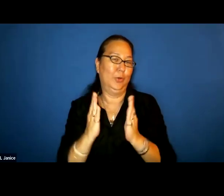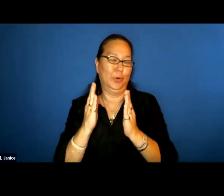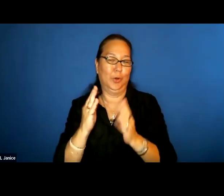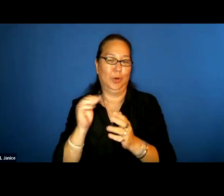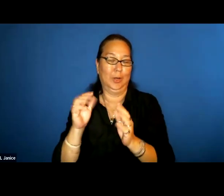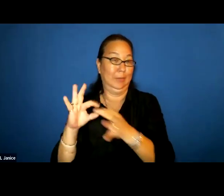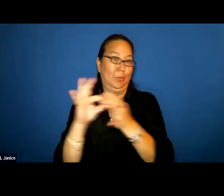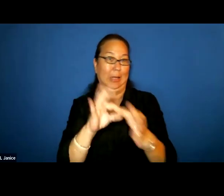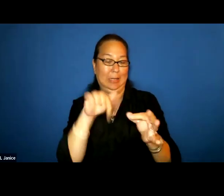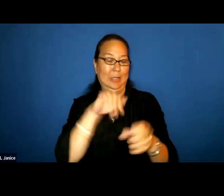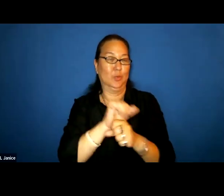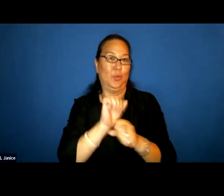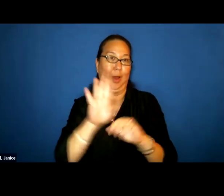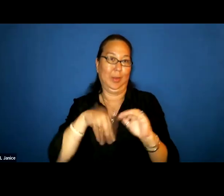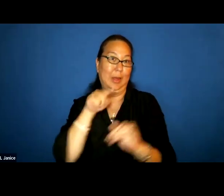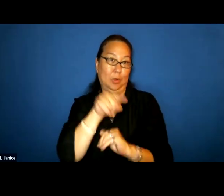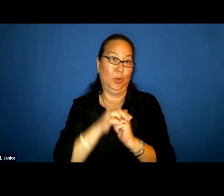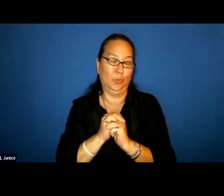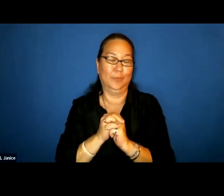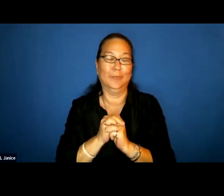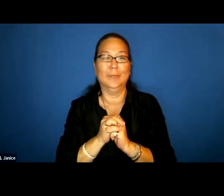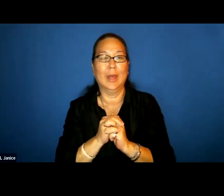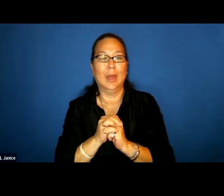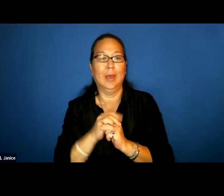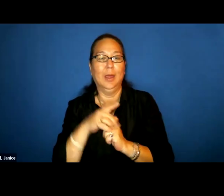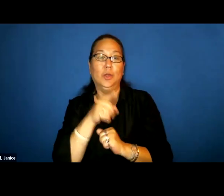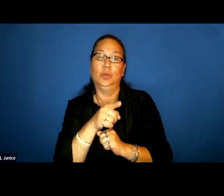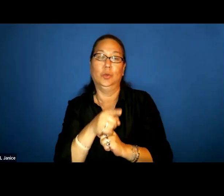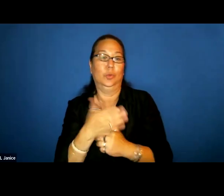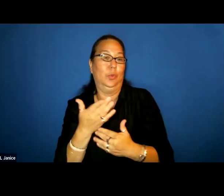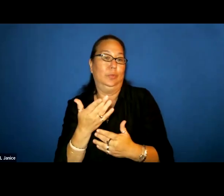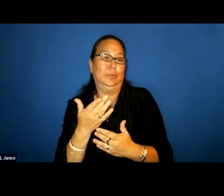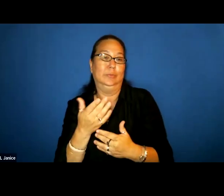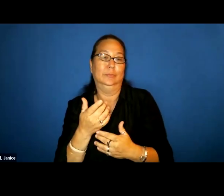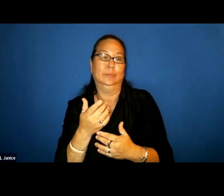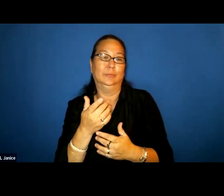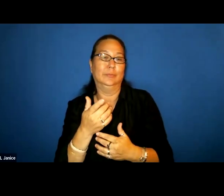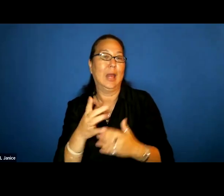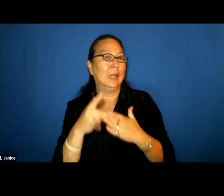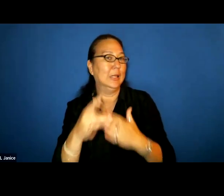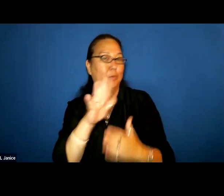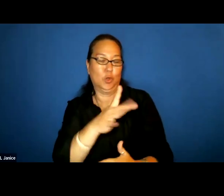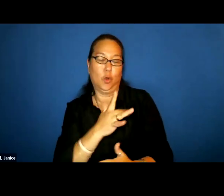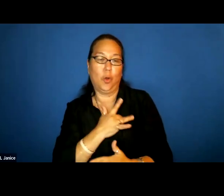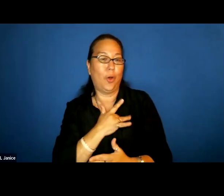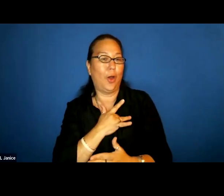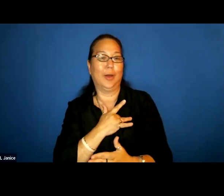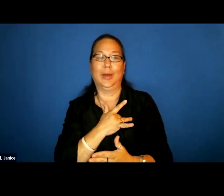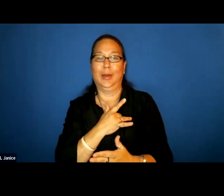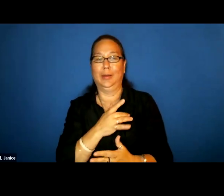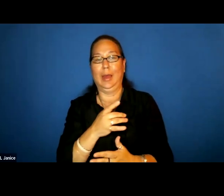you're an incredible mind for the work. And so you're just a great thought partner in it at each